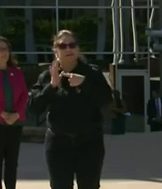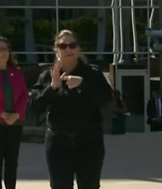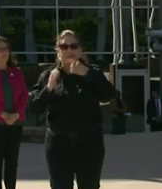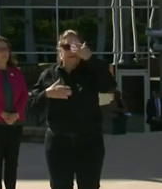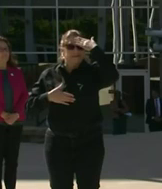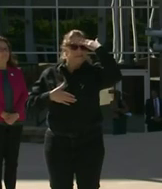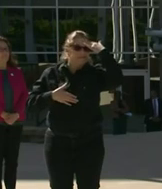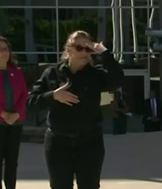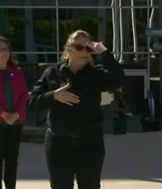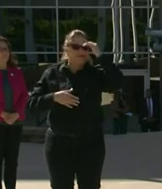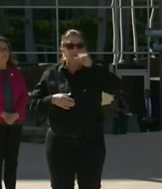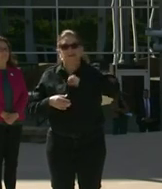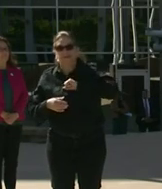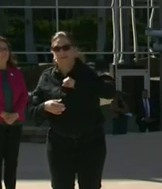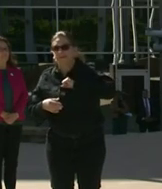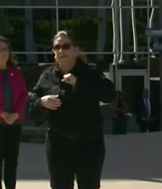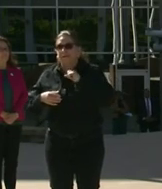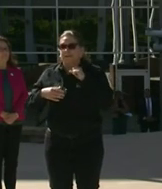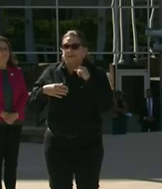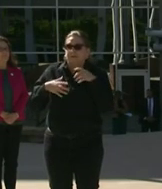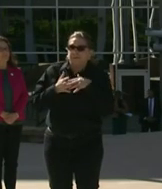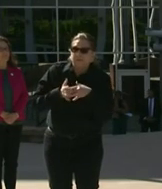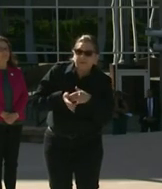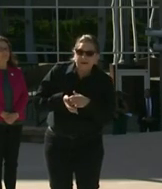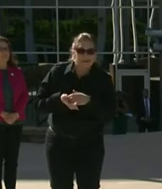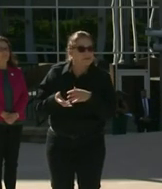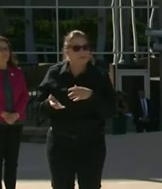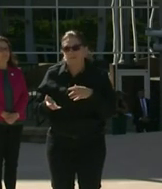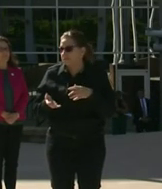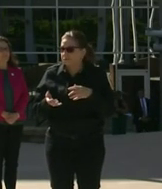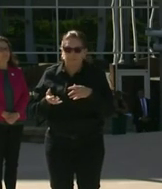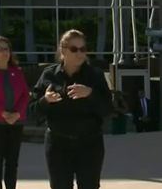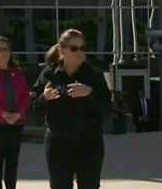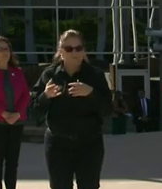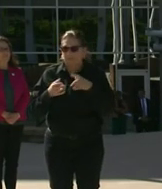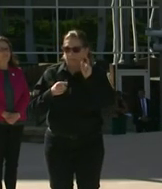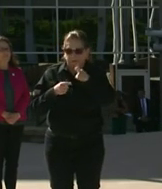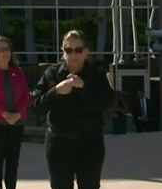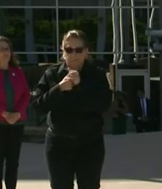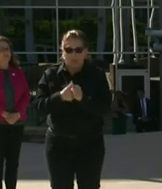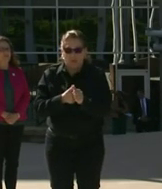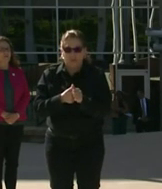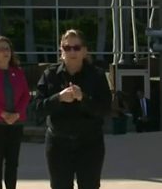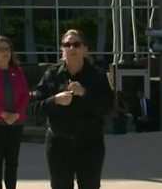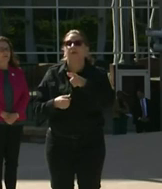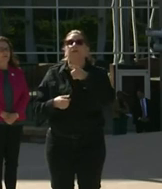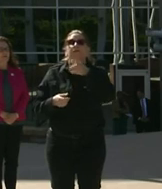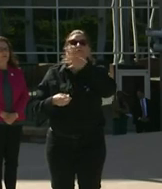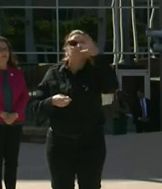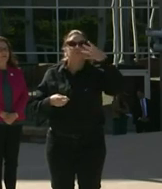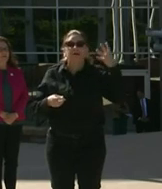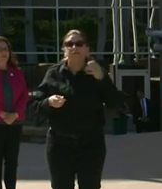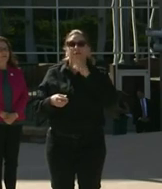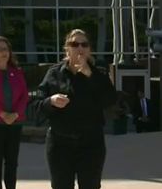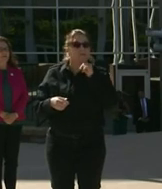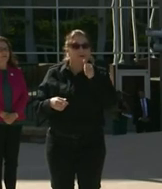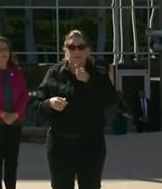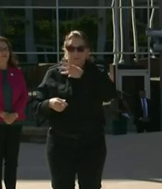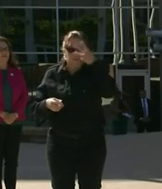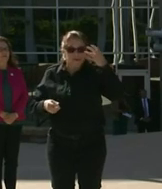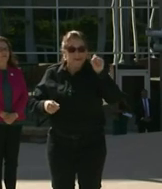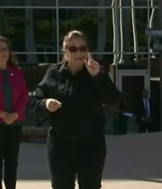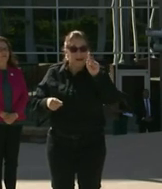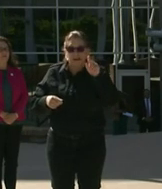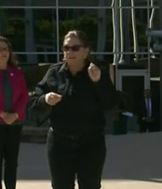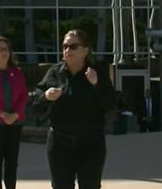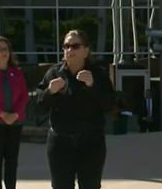immigration status. Your care and well-being is a top priority, and as always, if you call us for help, our first responders